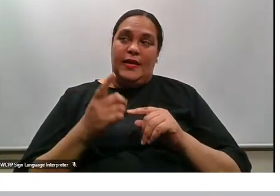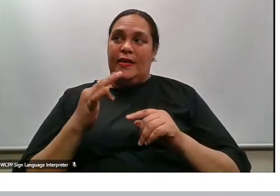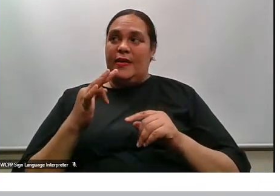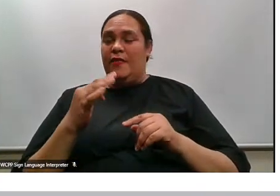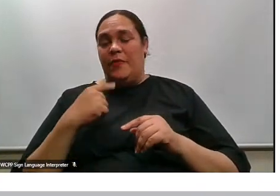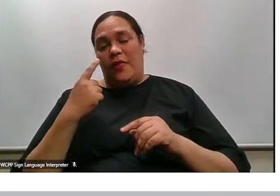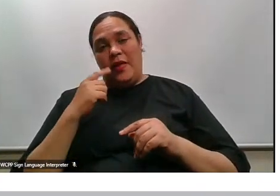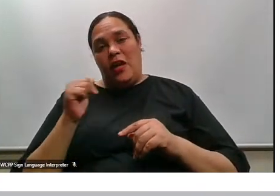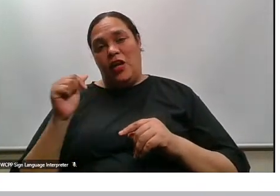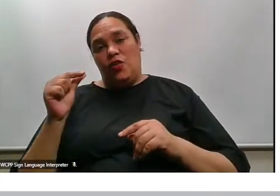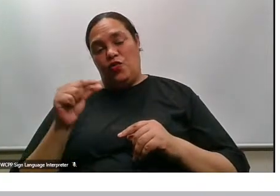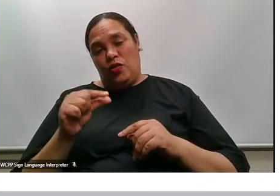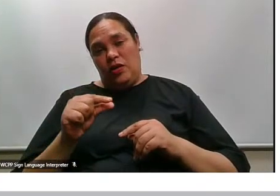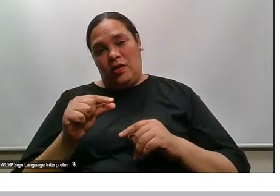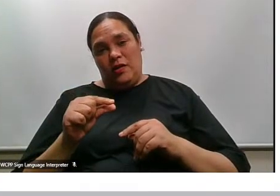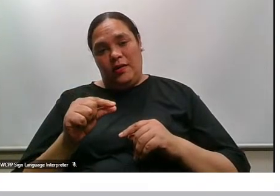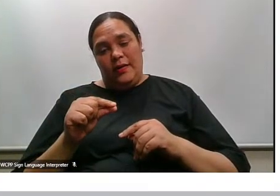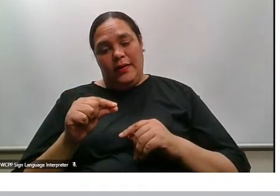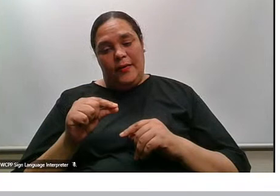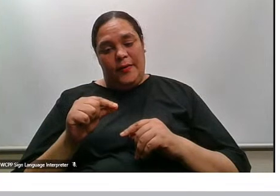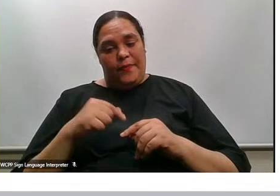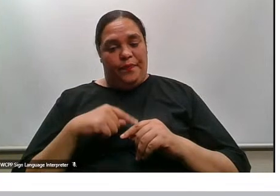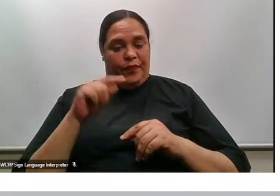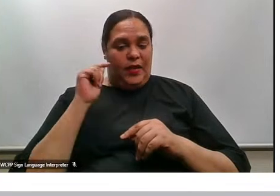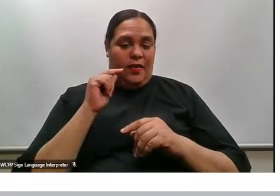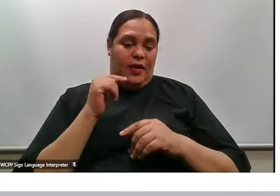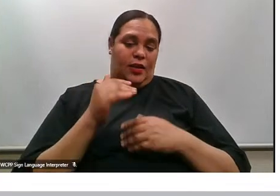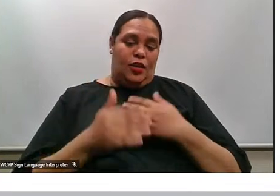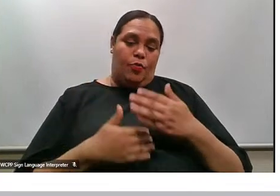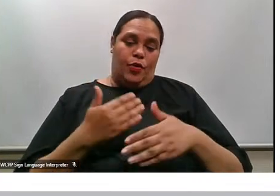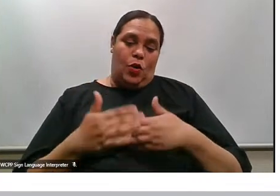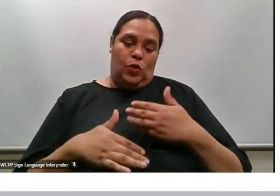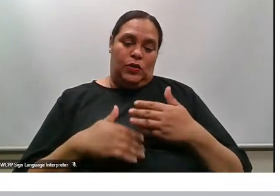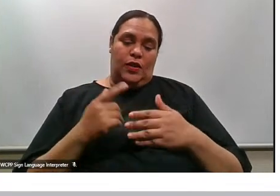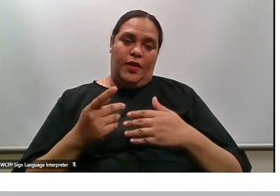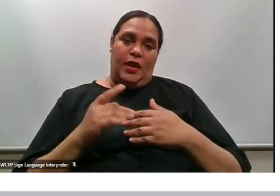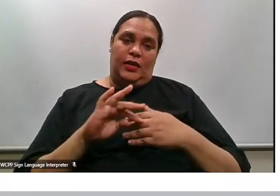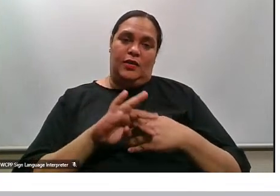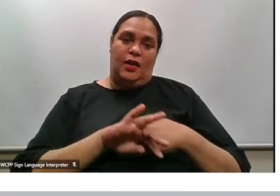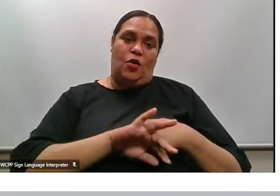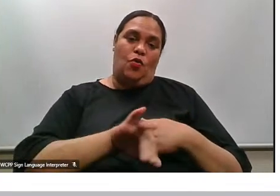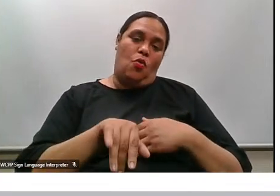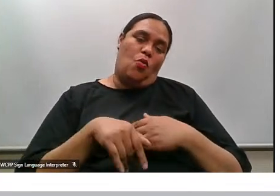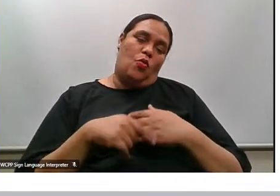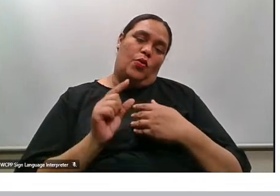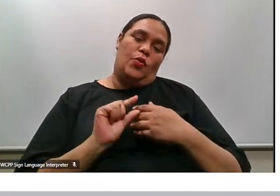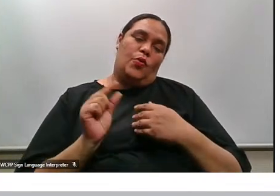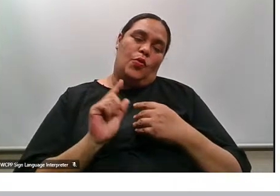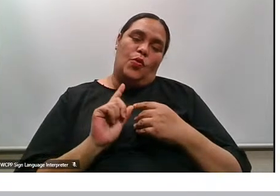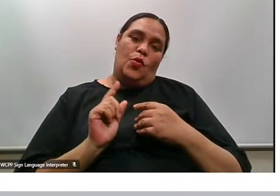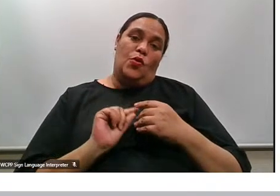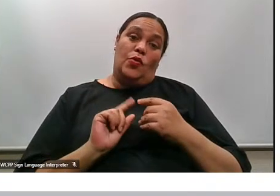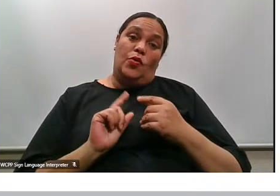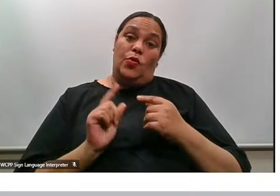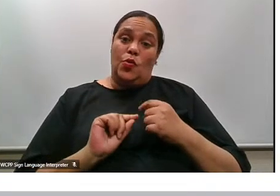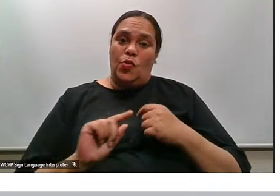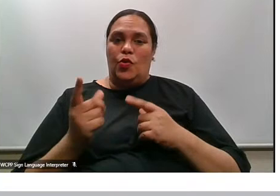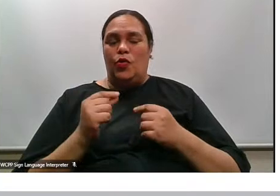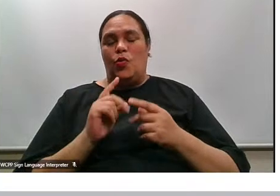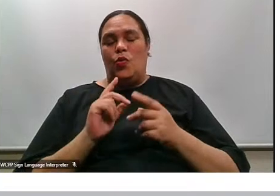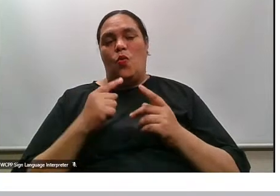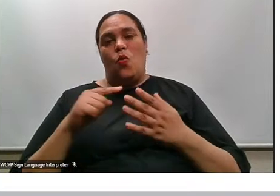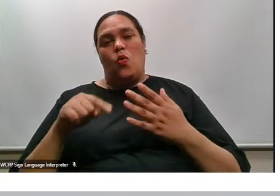AG, I think as the process is actually around the corner, to start auditing